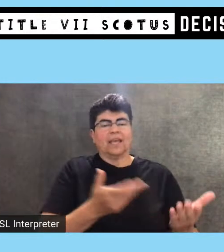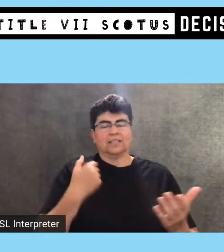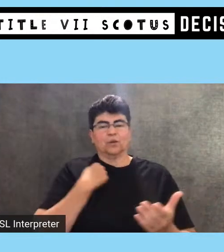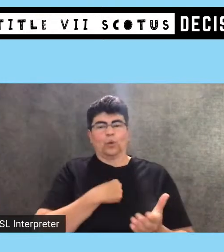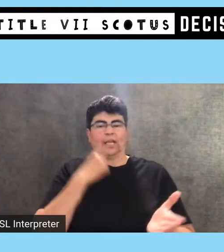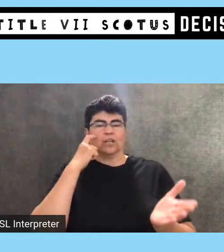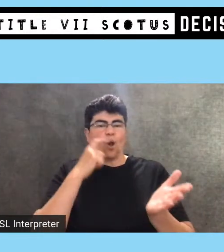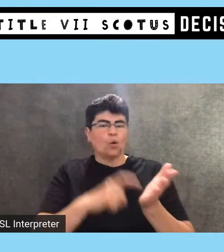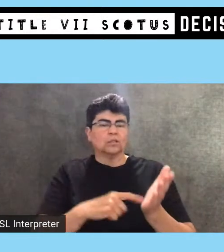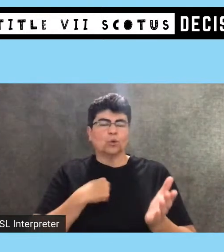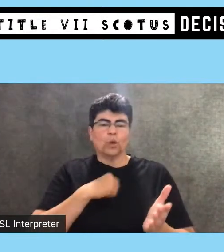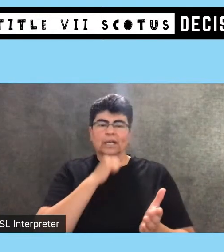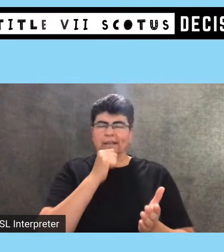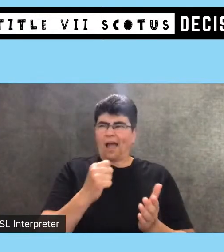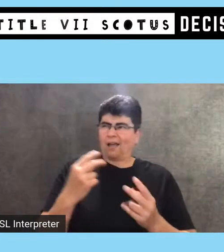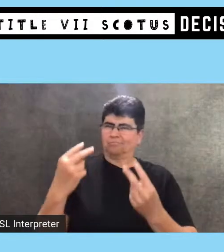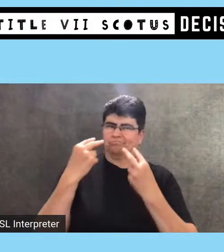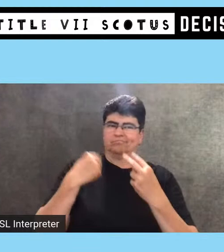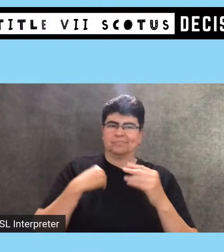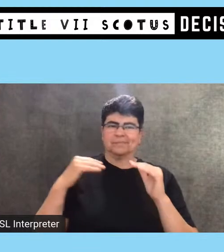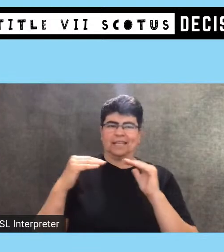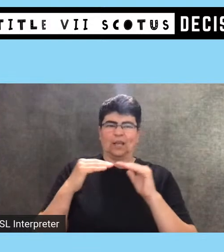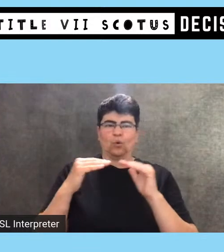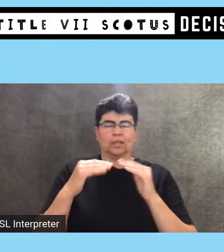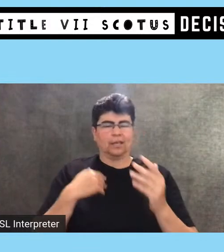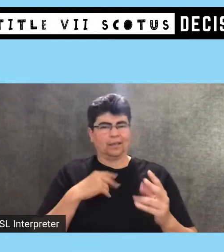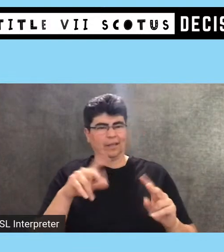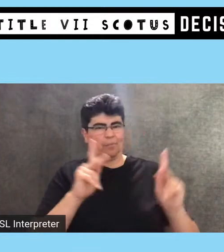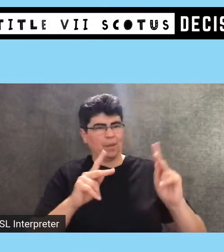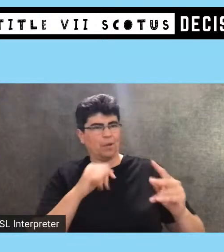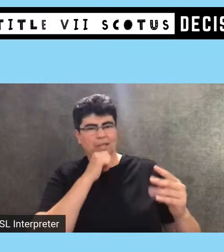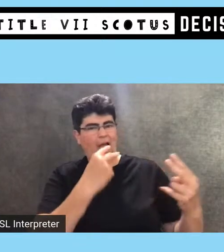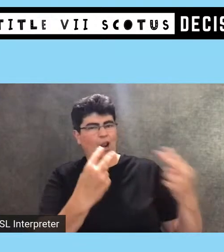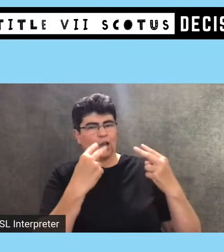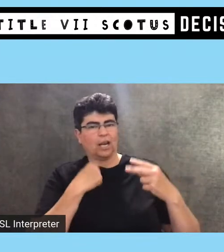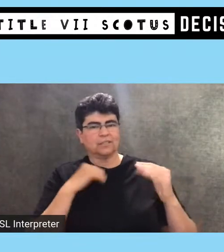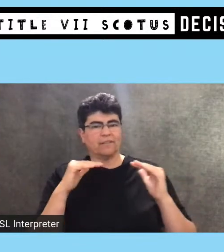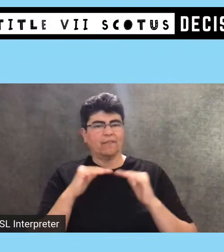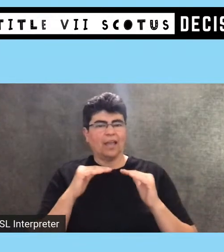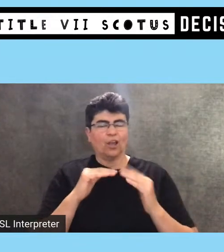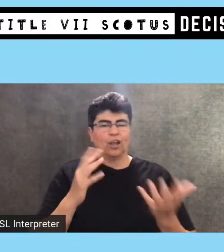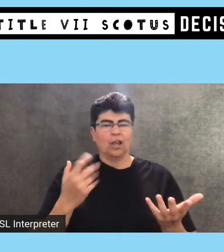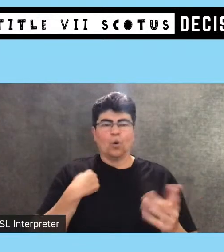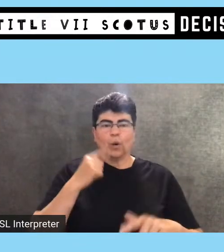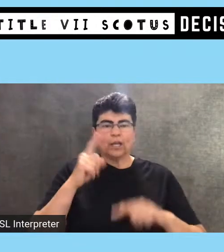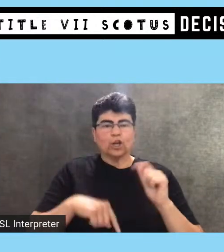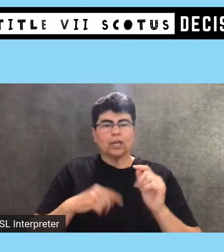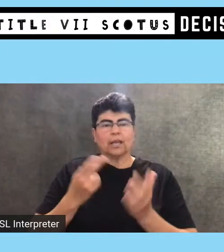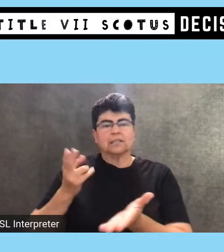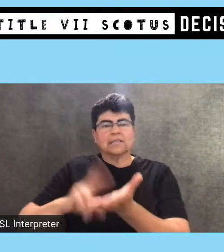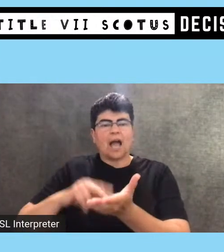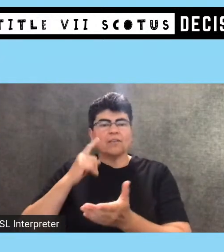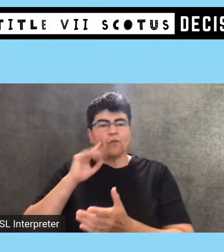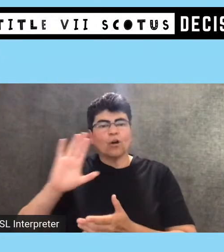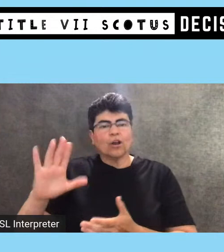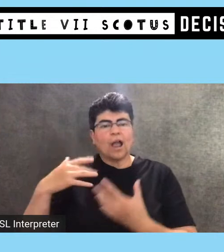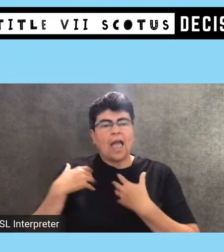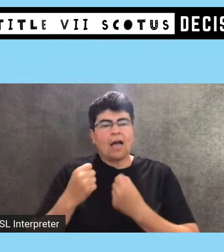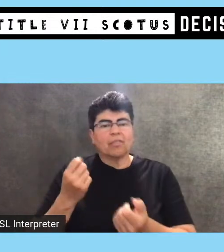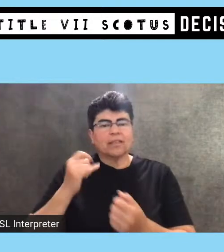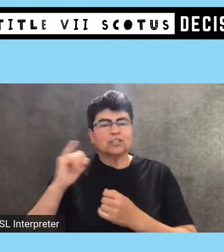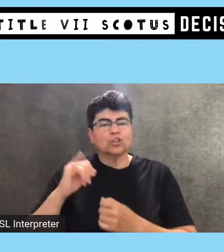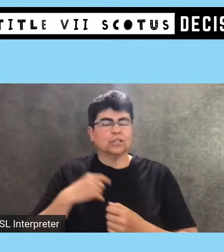noticed that we weren't treated equally, we weren't treated fairly. We couldn't be on each other's health insurance or car